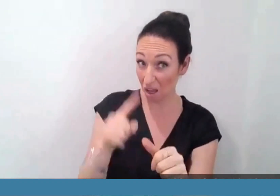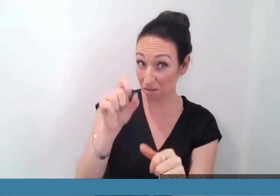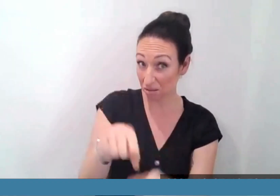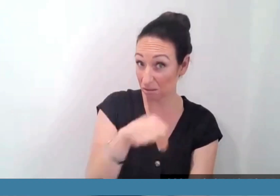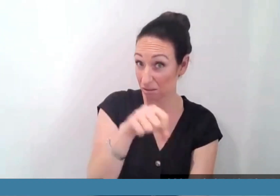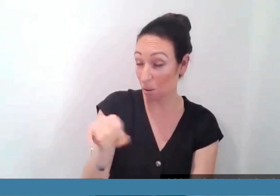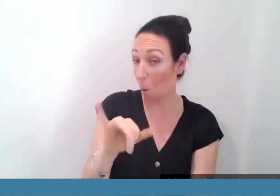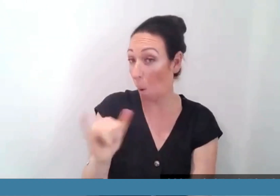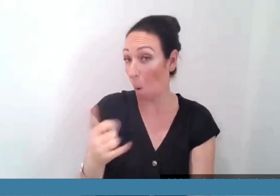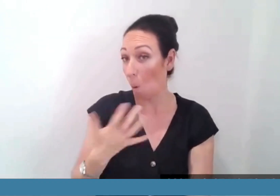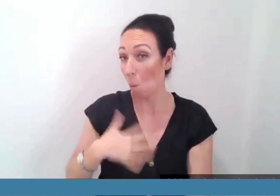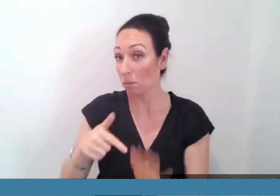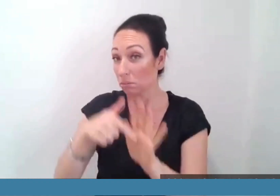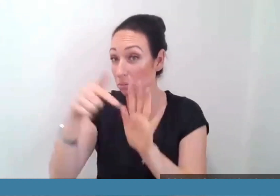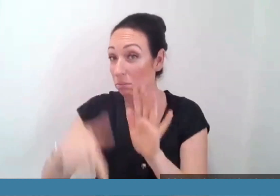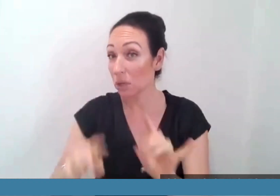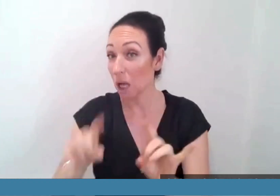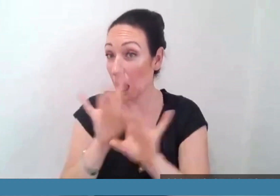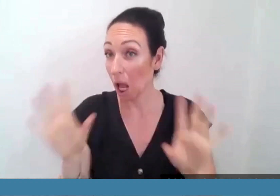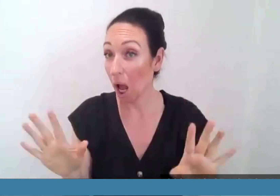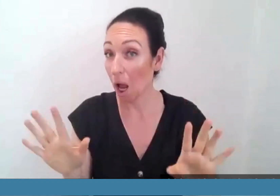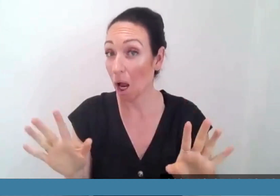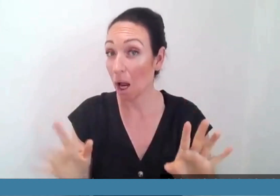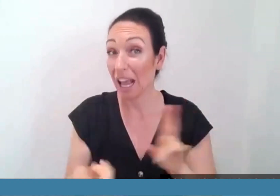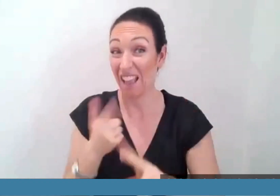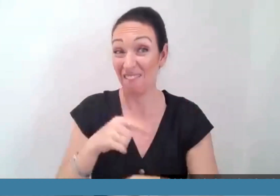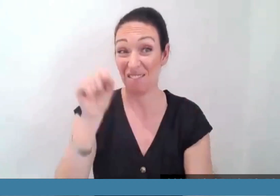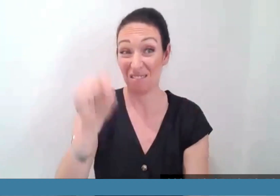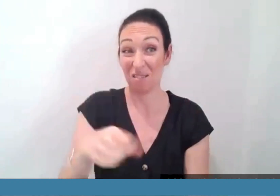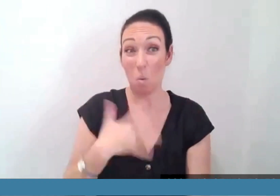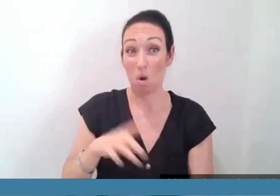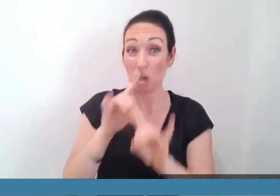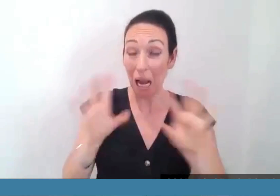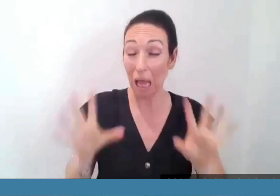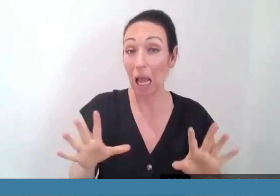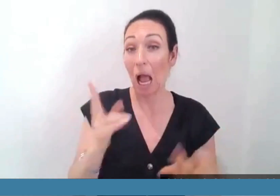clarification? Because if so, feel free to ask a follow-up question in the chat